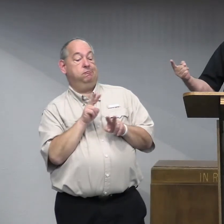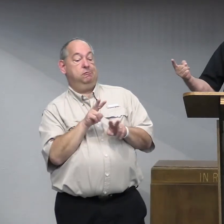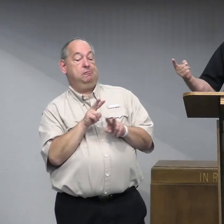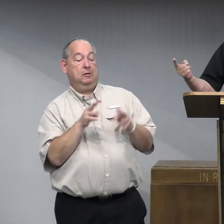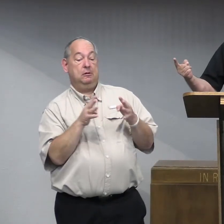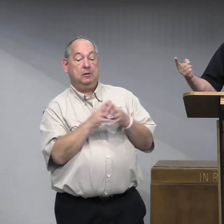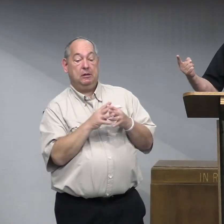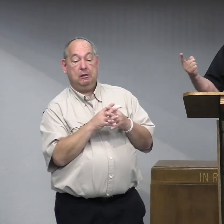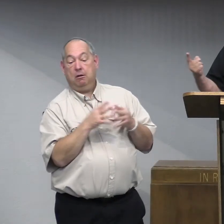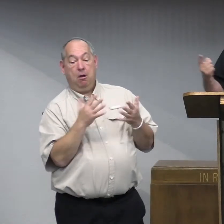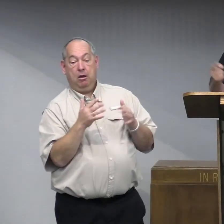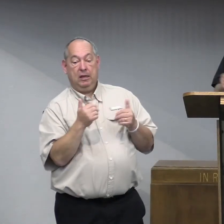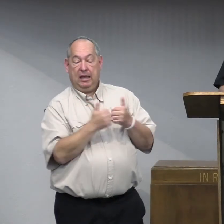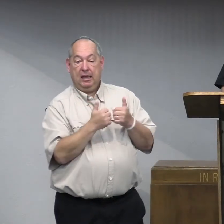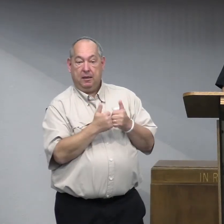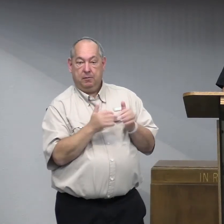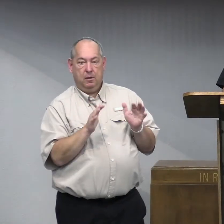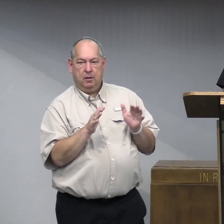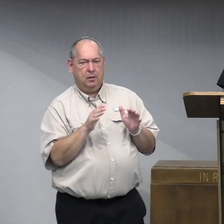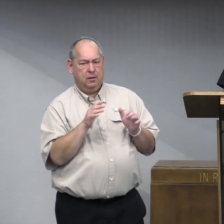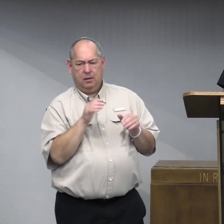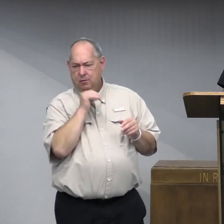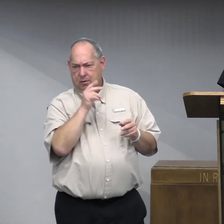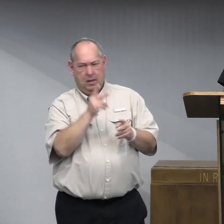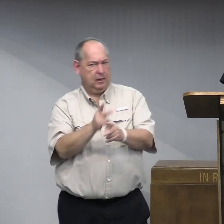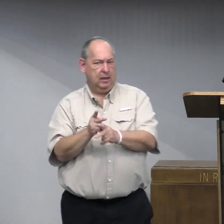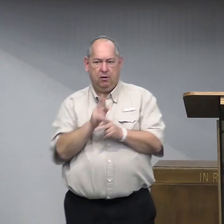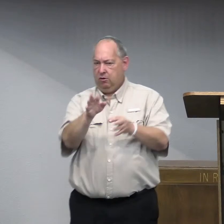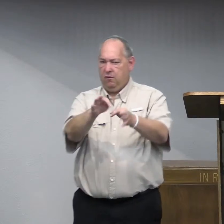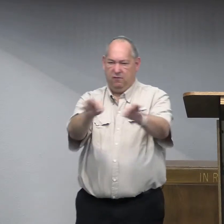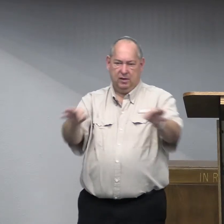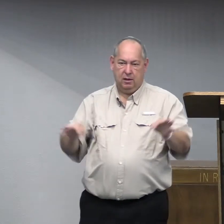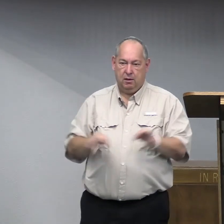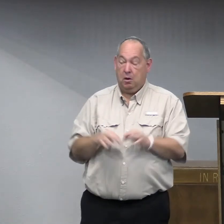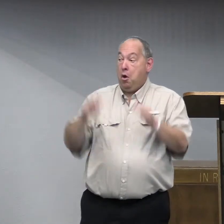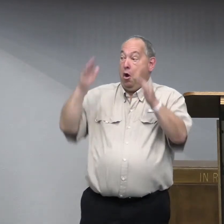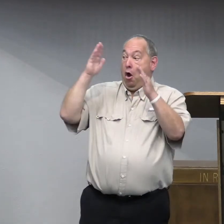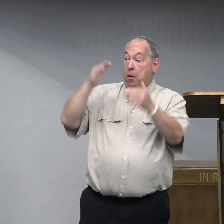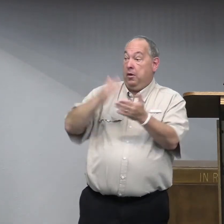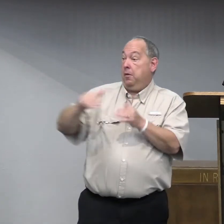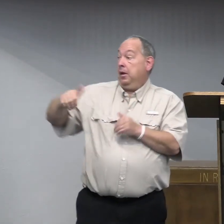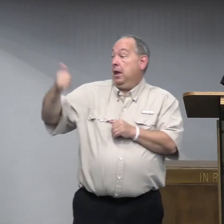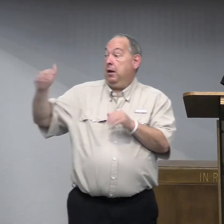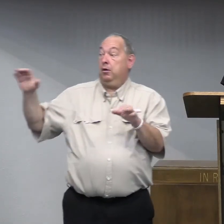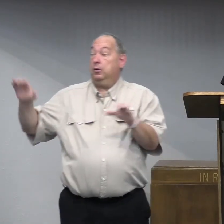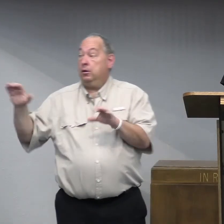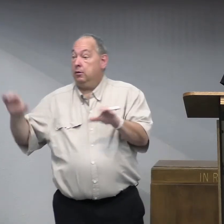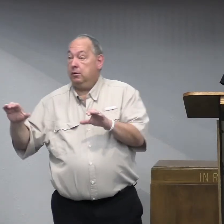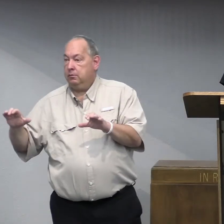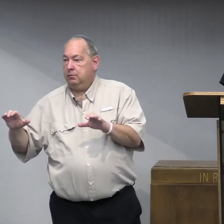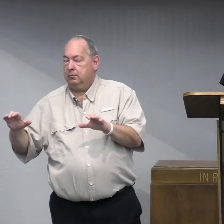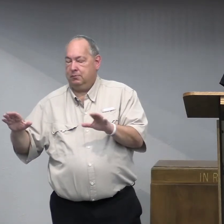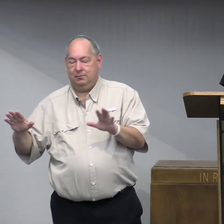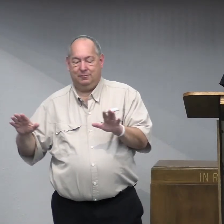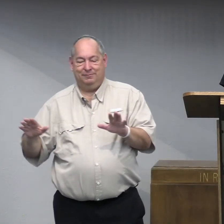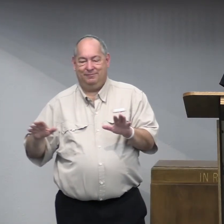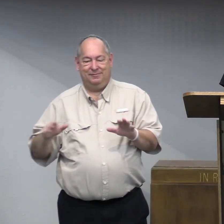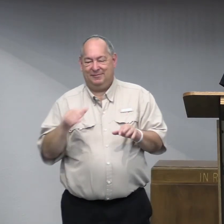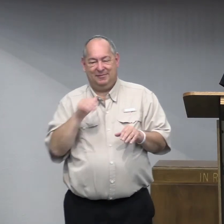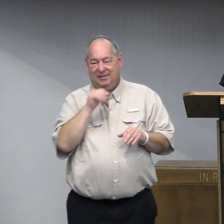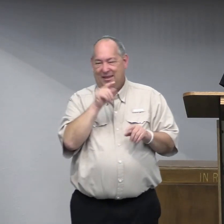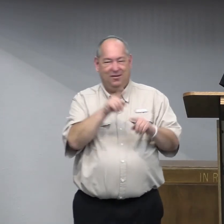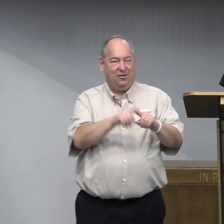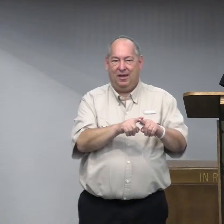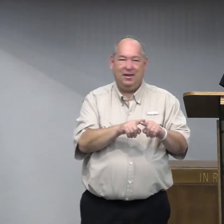game, that's not going to get your field tended. Hoping that someone else will do it, pretty